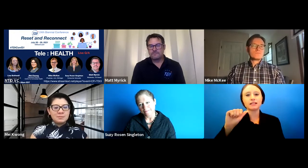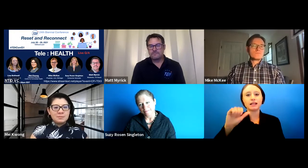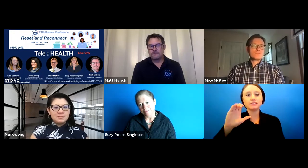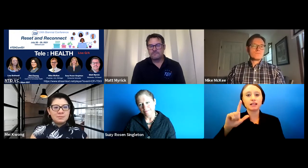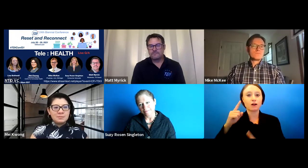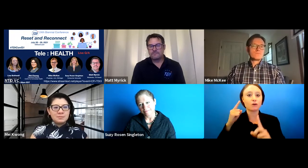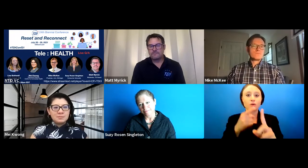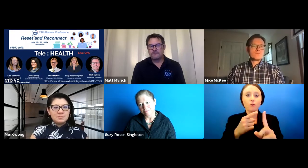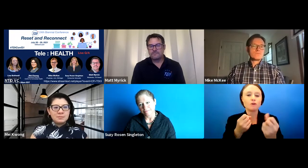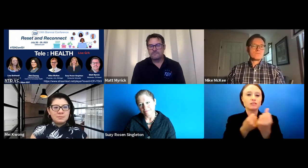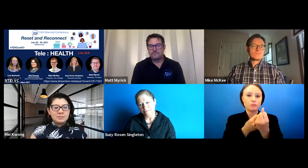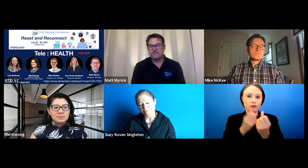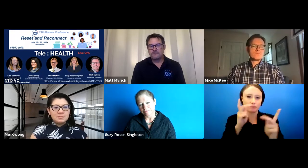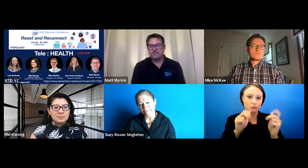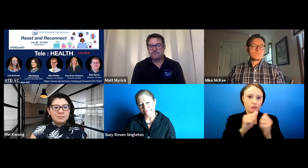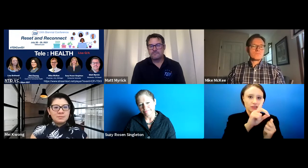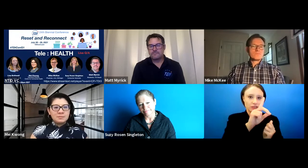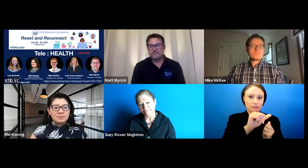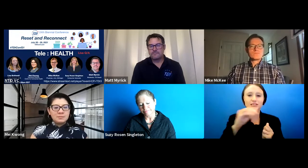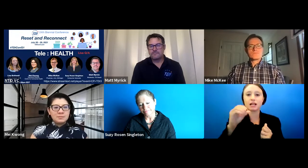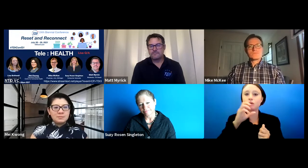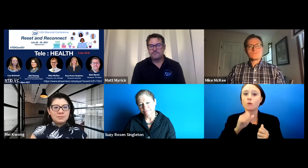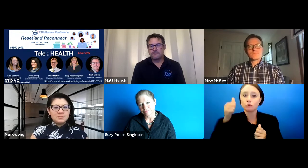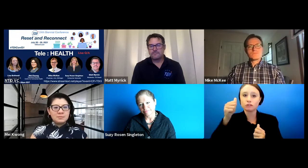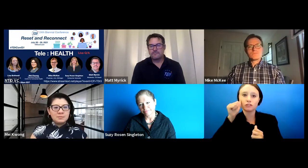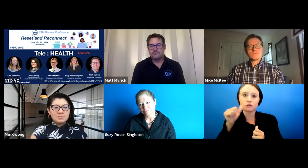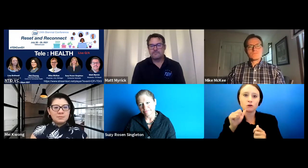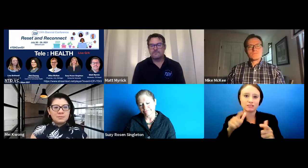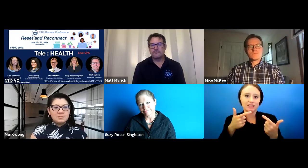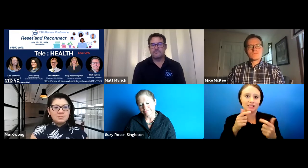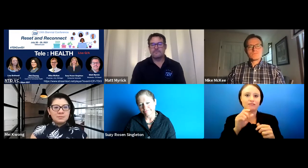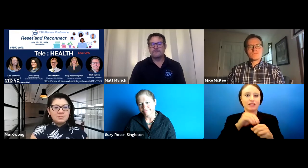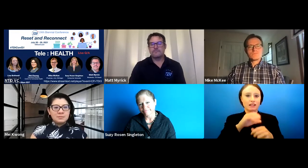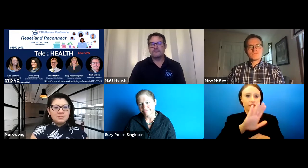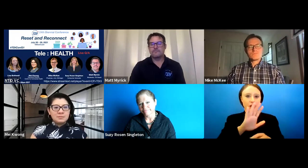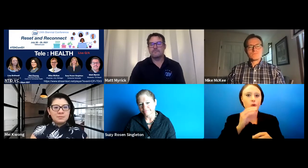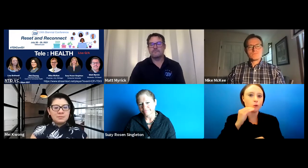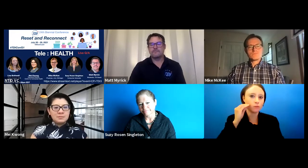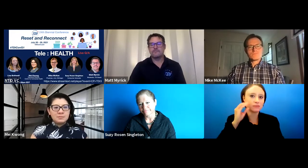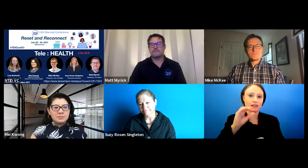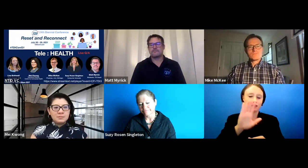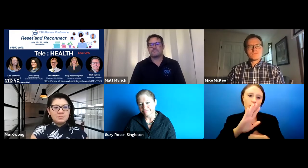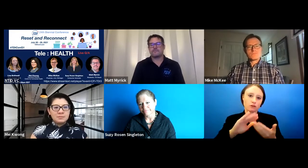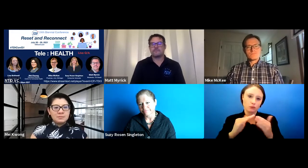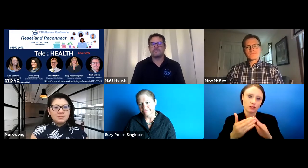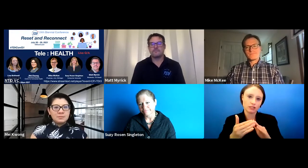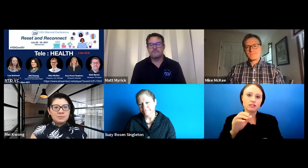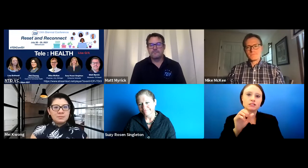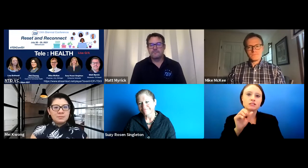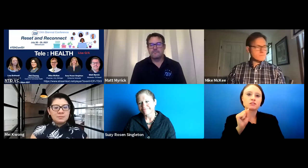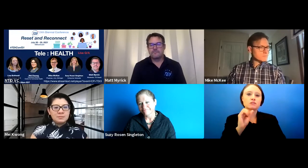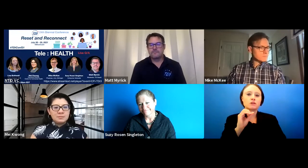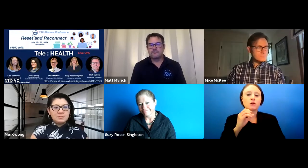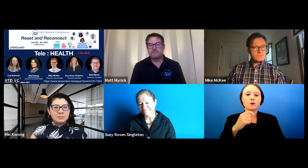ACL. And the goal of and mission of ACL is to support people with disability and elderly adults living in